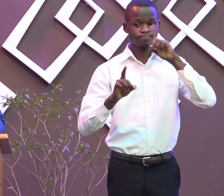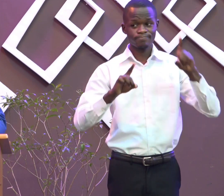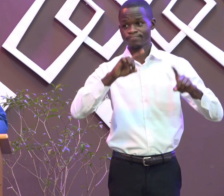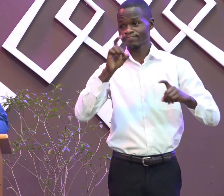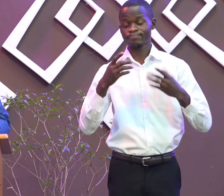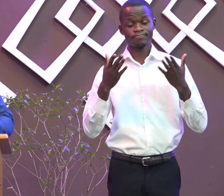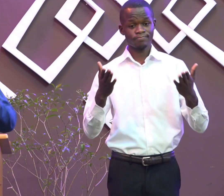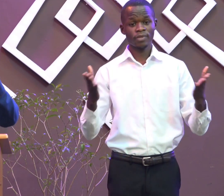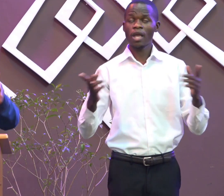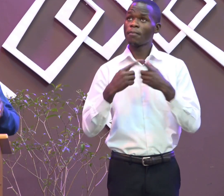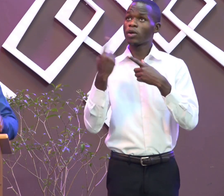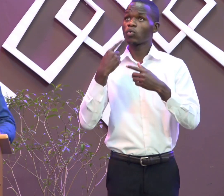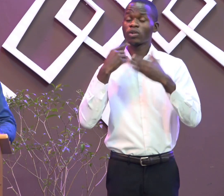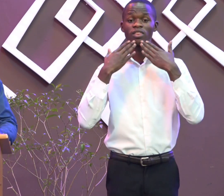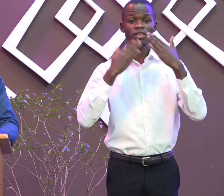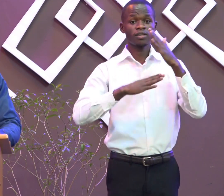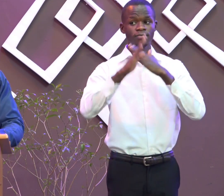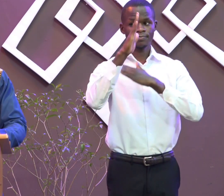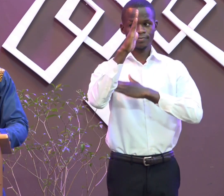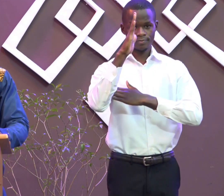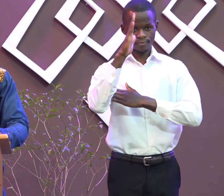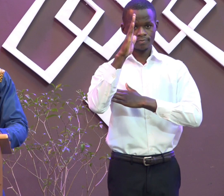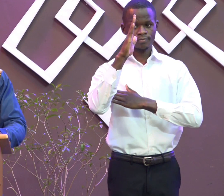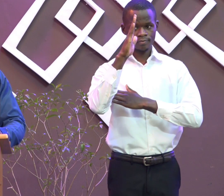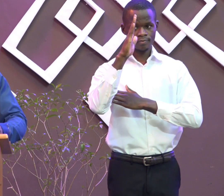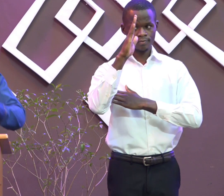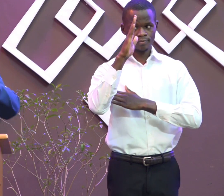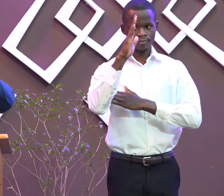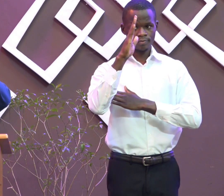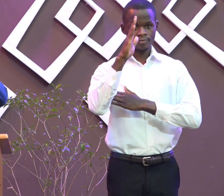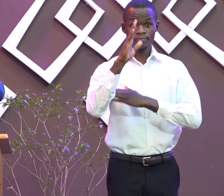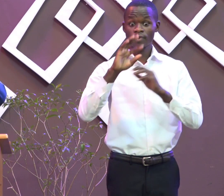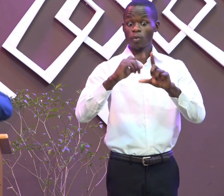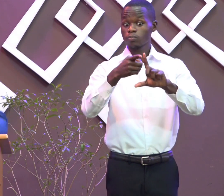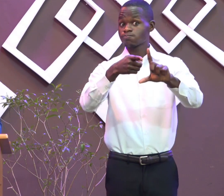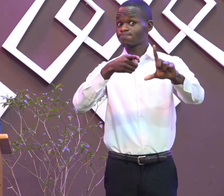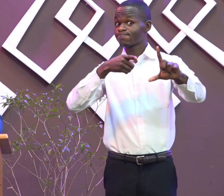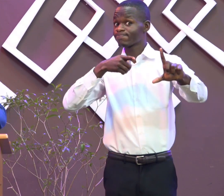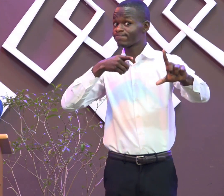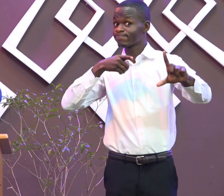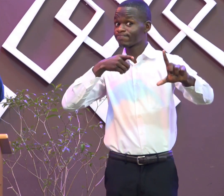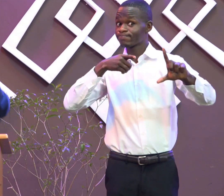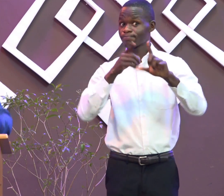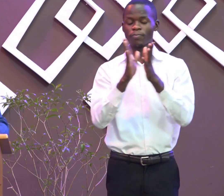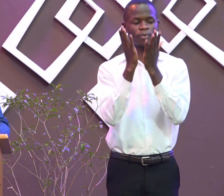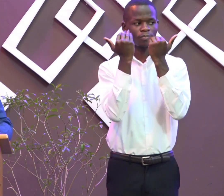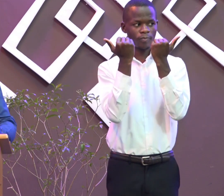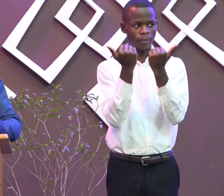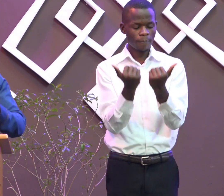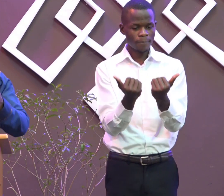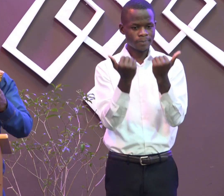many questions. Naye twebaza Katonda. But we thank God. Akasaale kamaze okuteekebwa